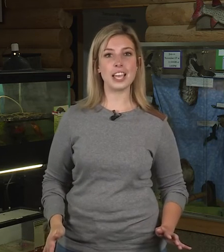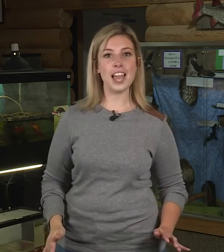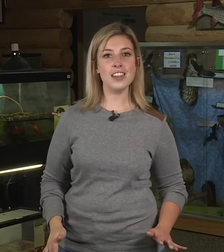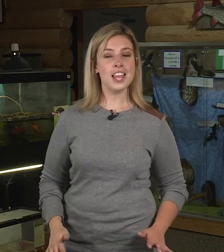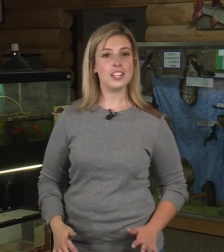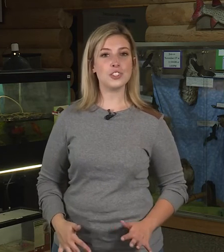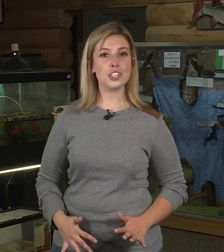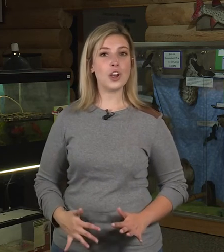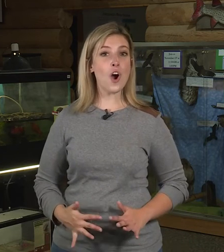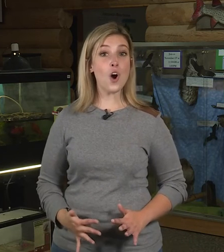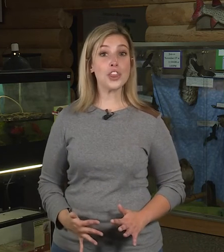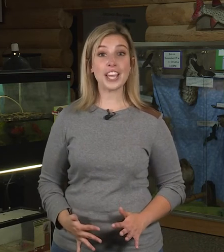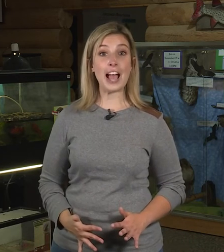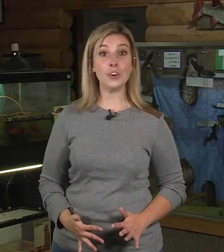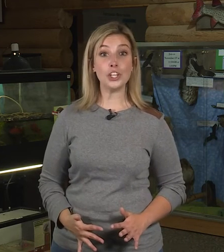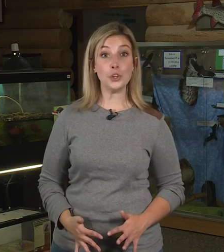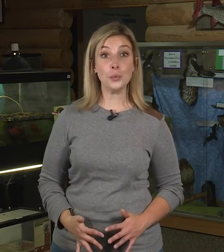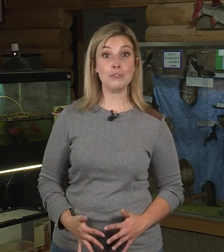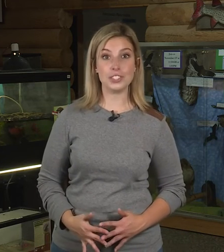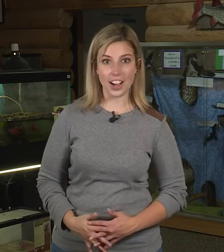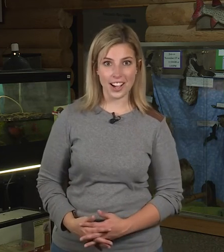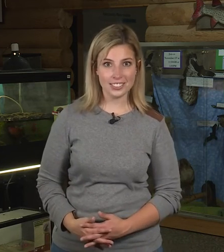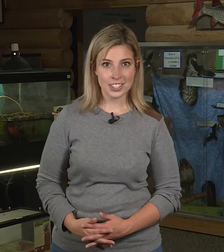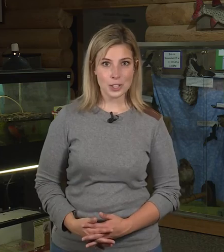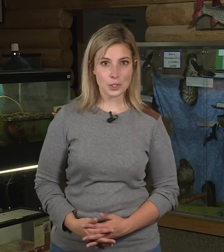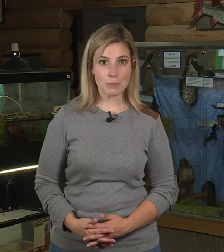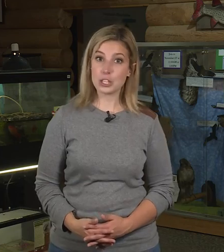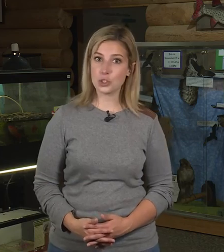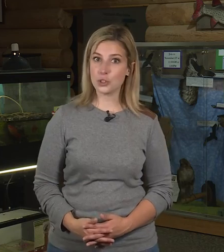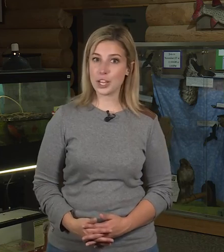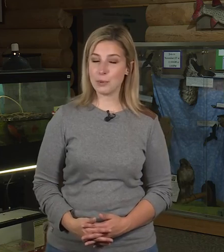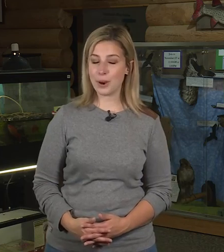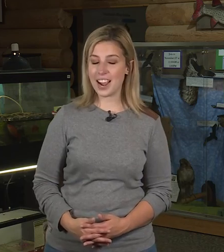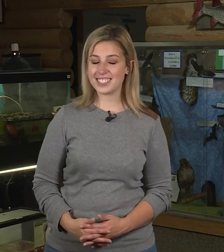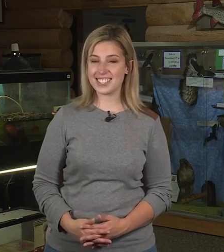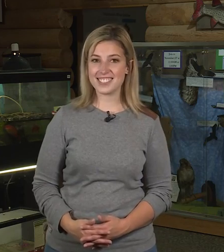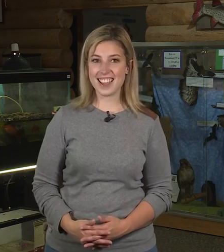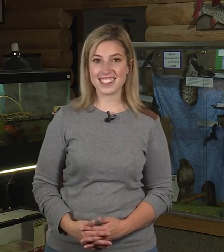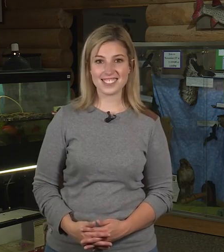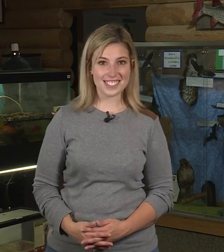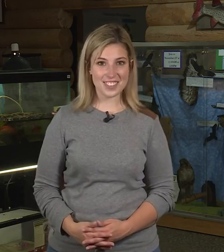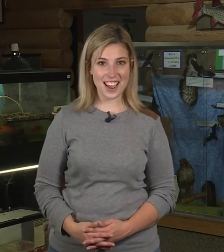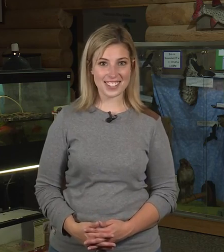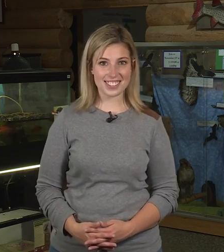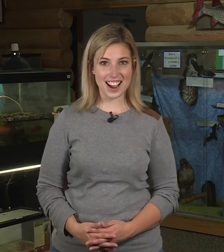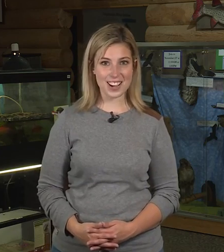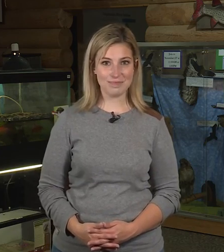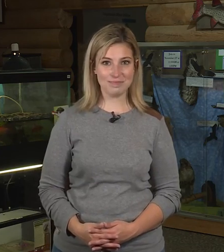again and see all the counting you have done. So make sure that you practice, and I'll see you next time.